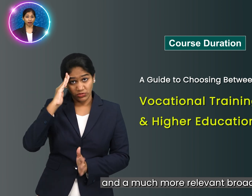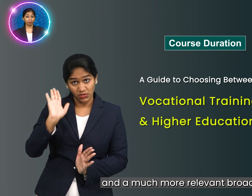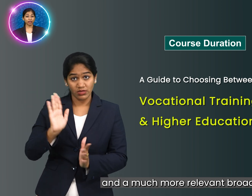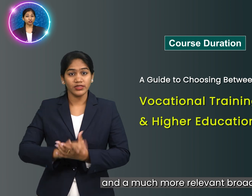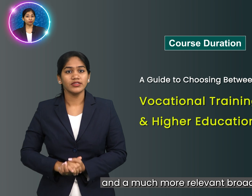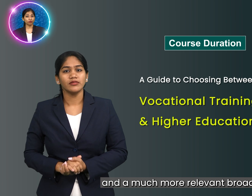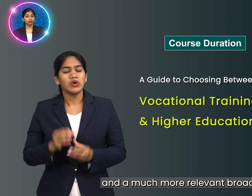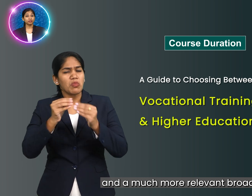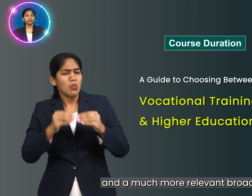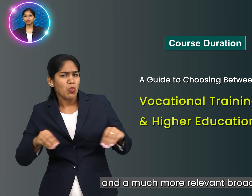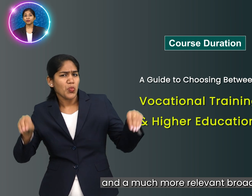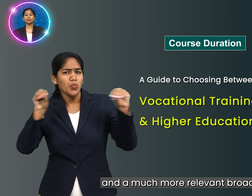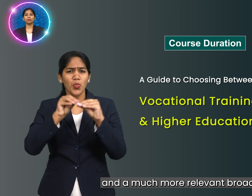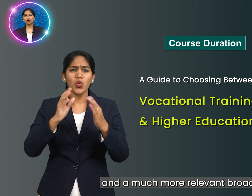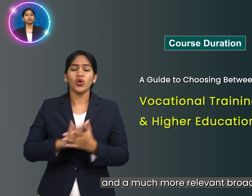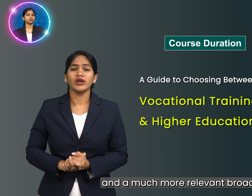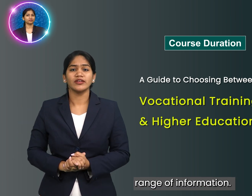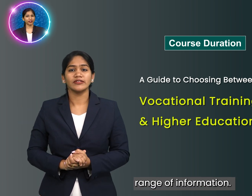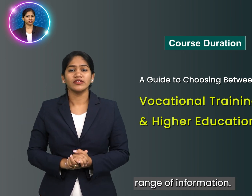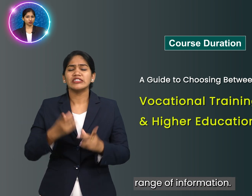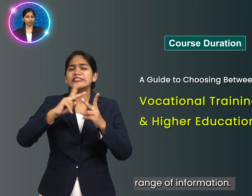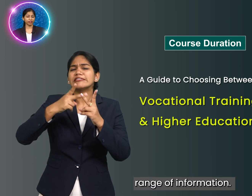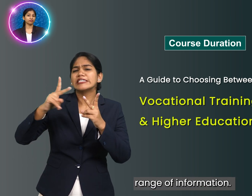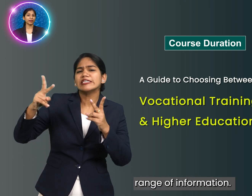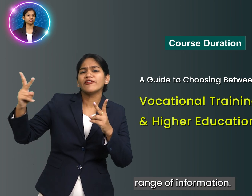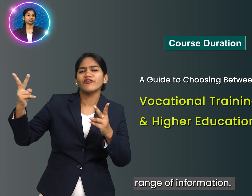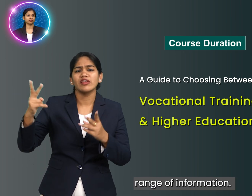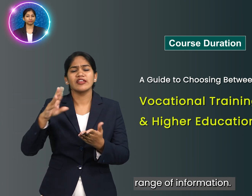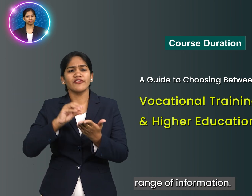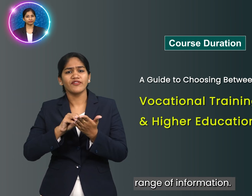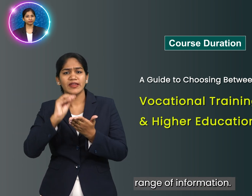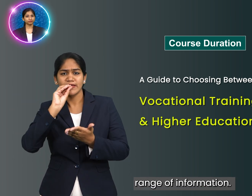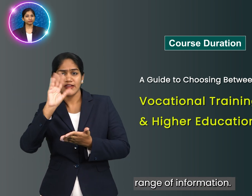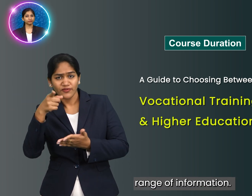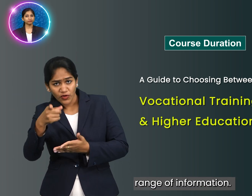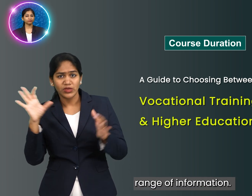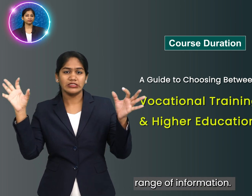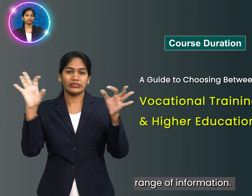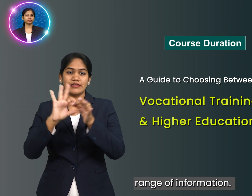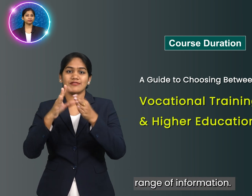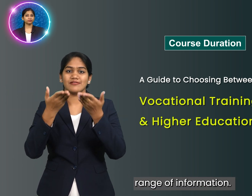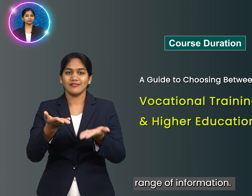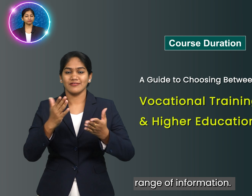and a much more relevant broader range of information.